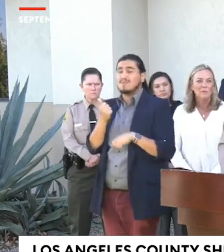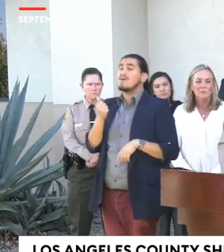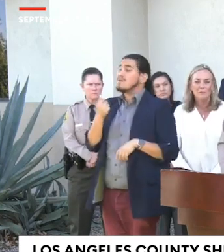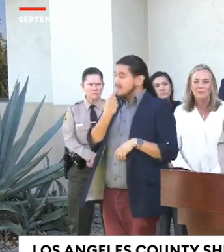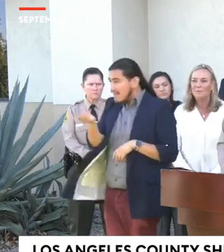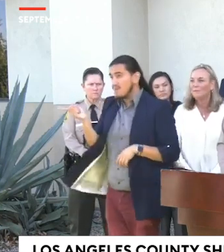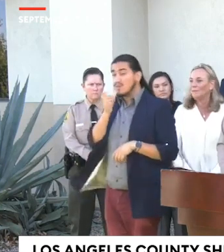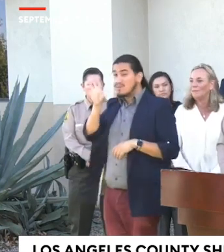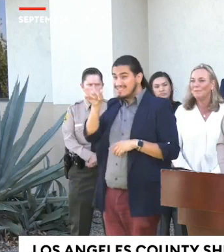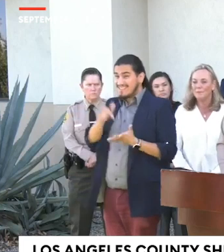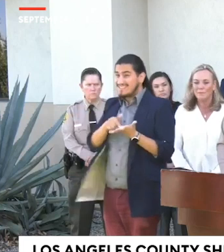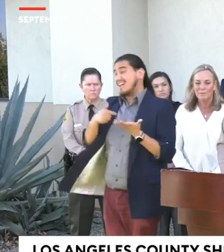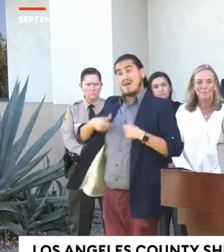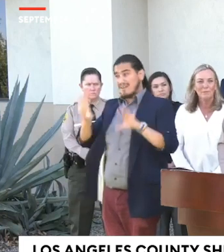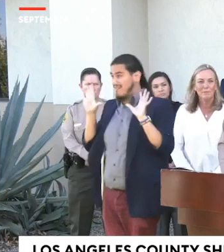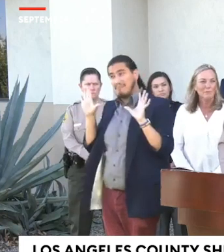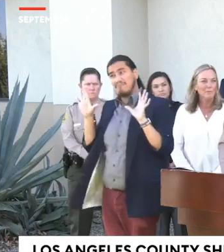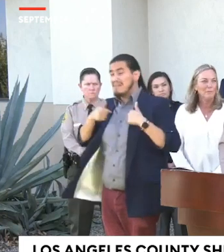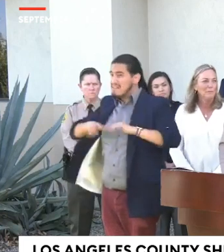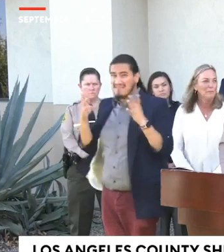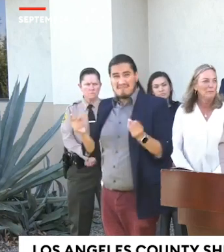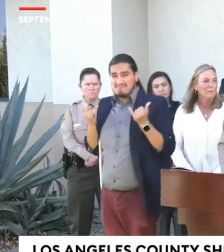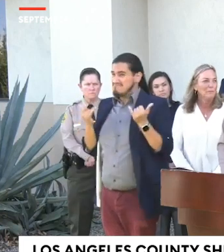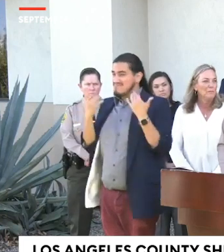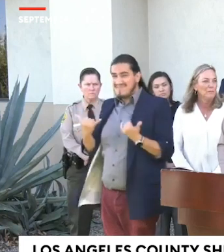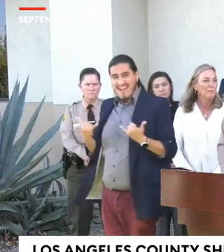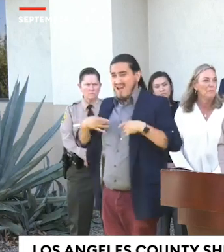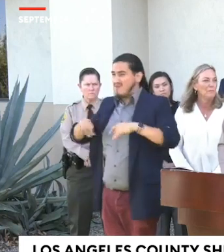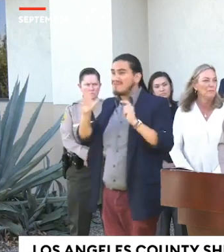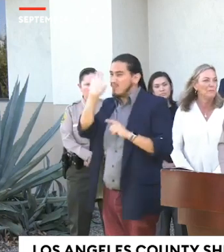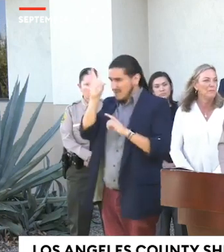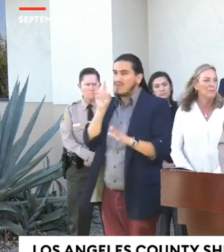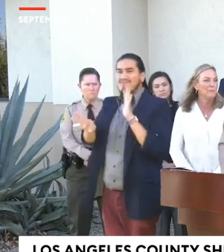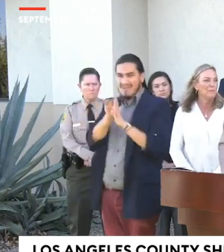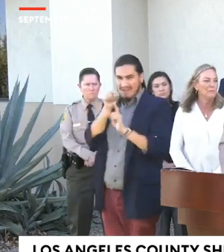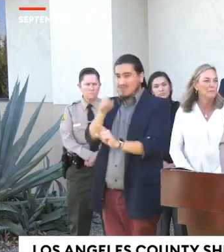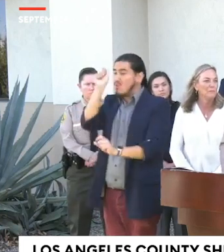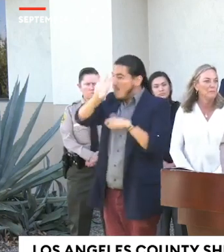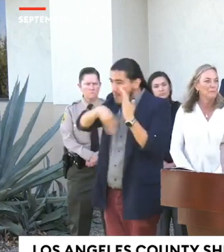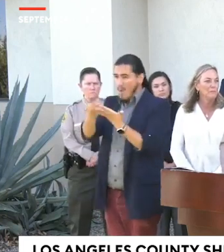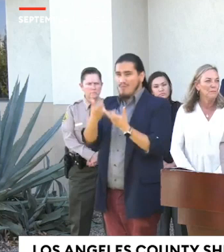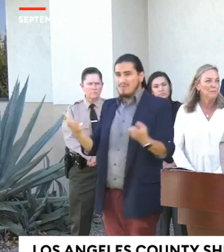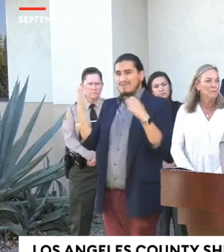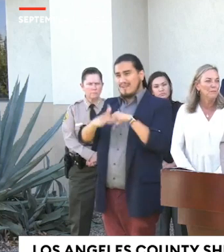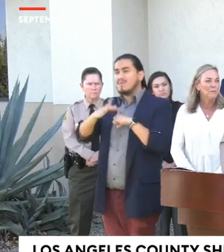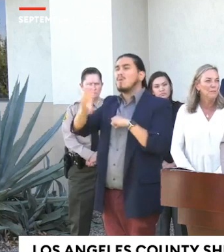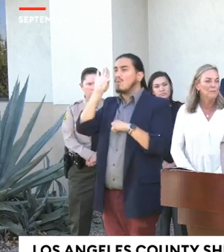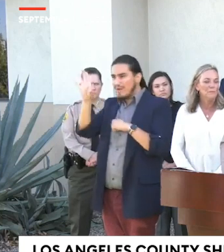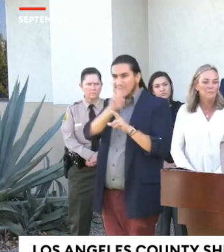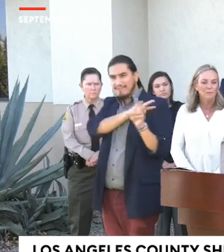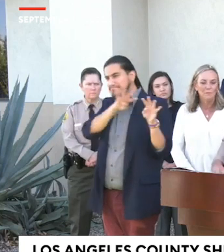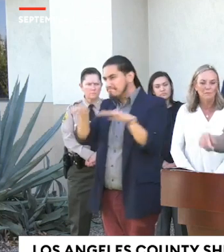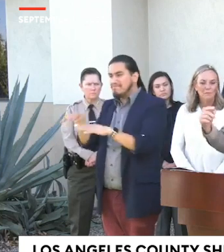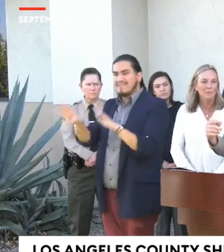this, I'd give in or I'd give up really quick. We are going to find you. Every resource available is going to be looking at